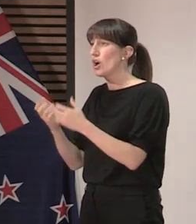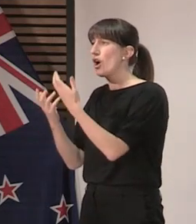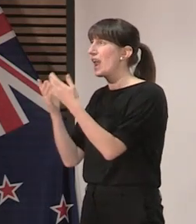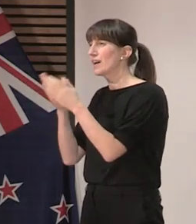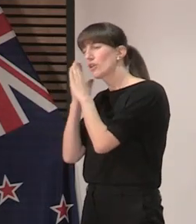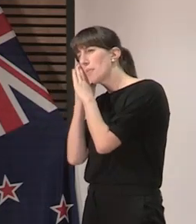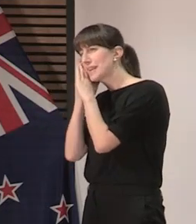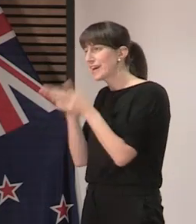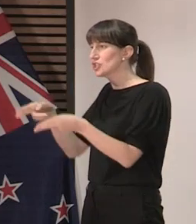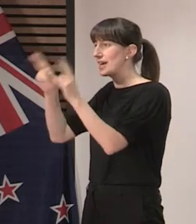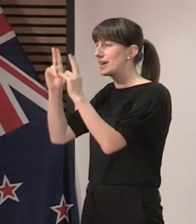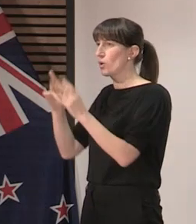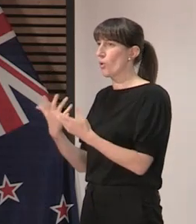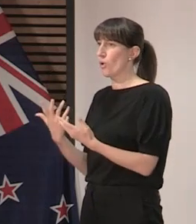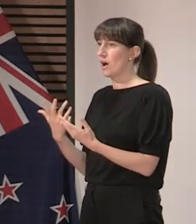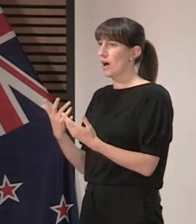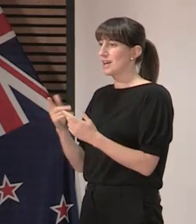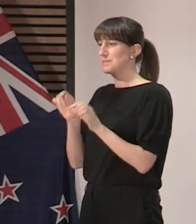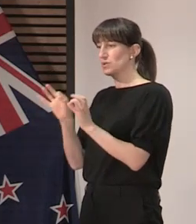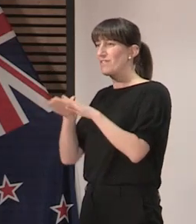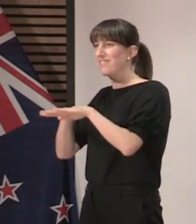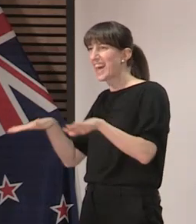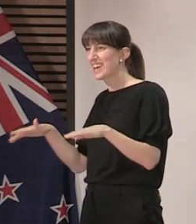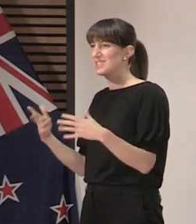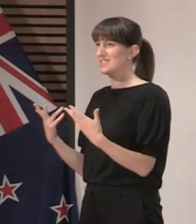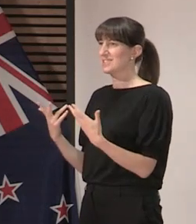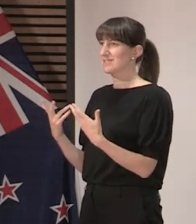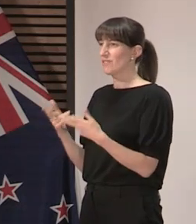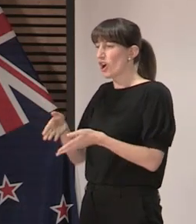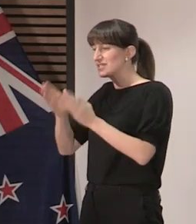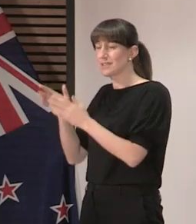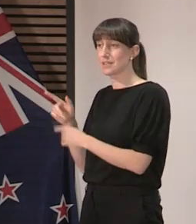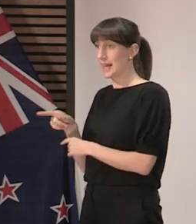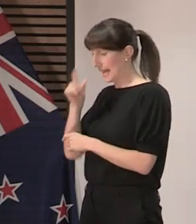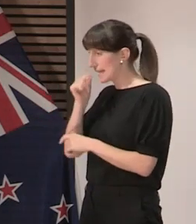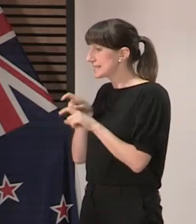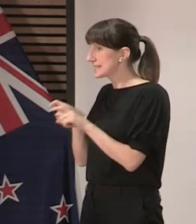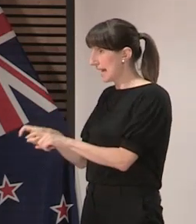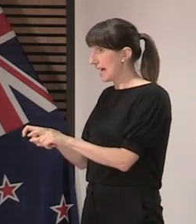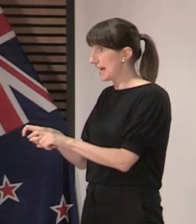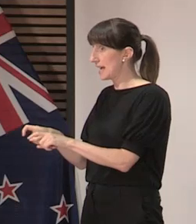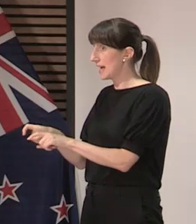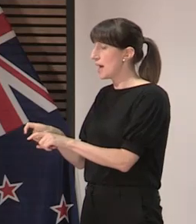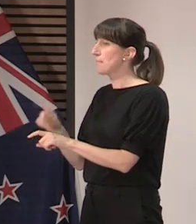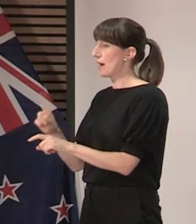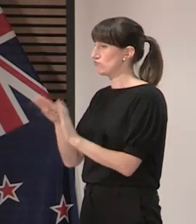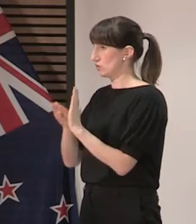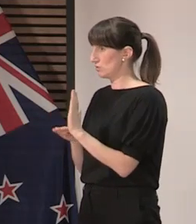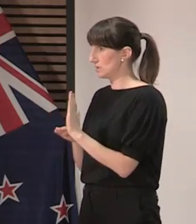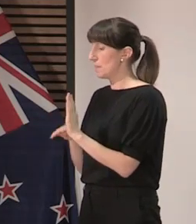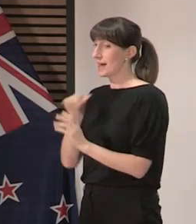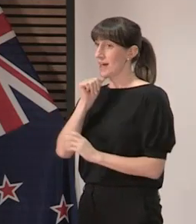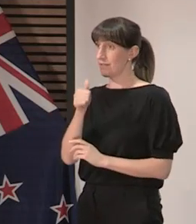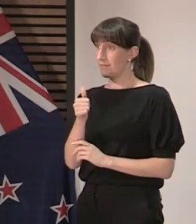flats can stay there again with strict rules. But if students went home to join their family bubble, they